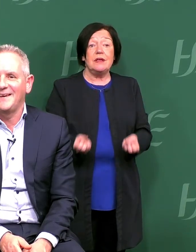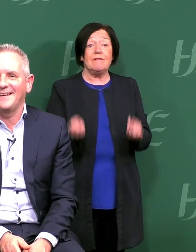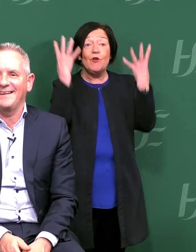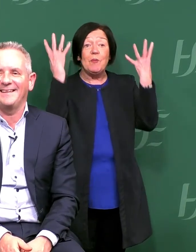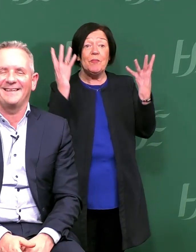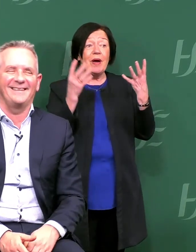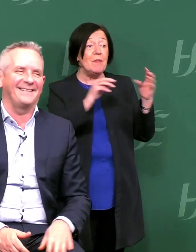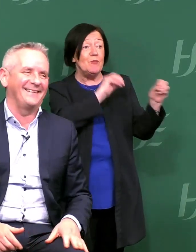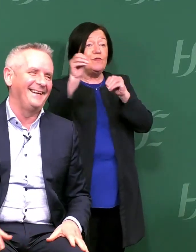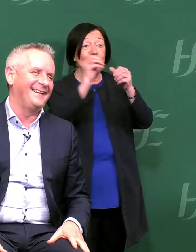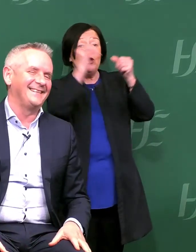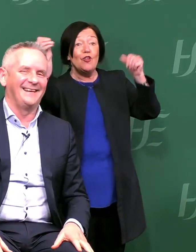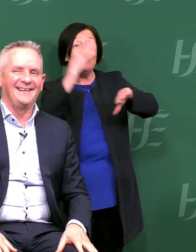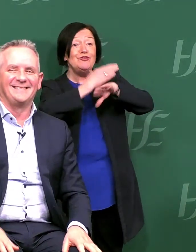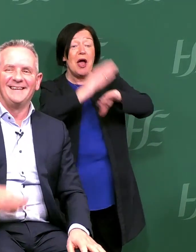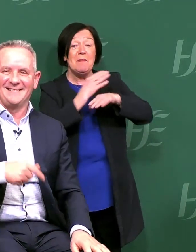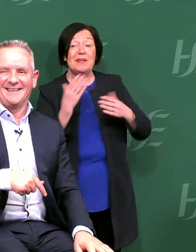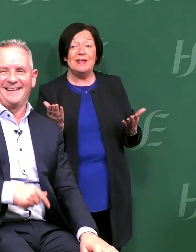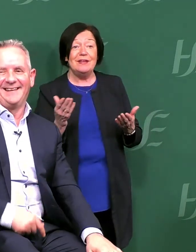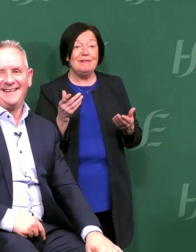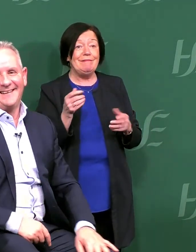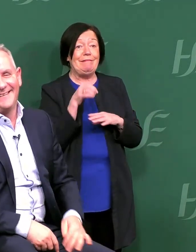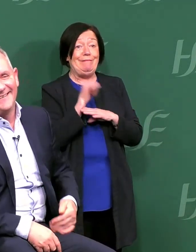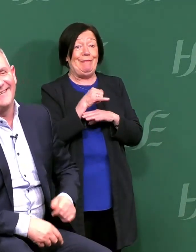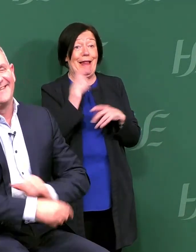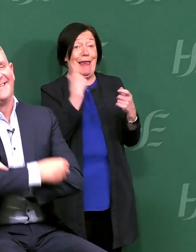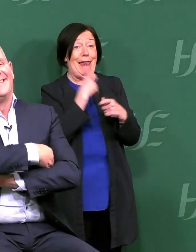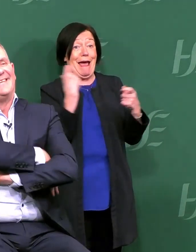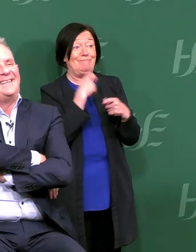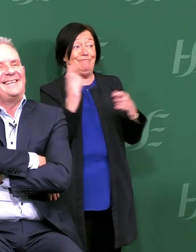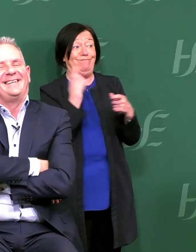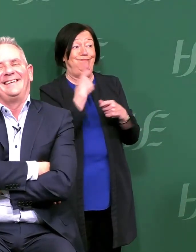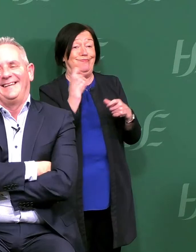on to something else? Today.